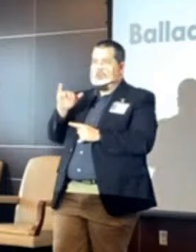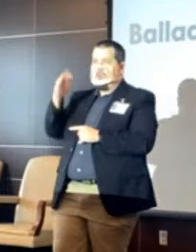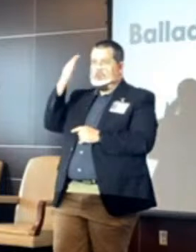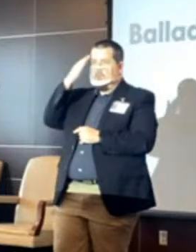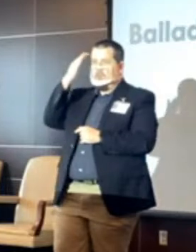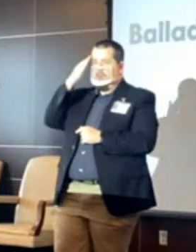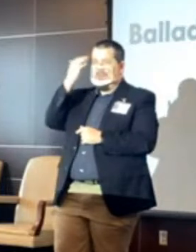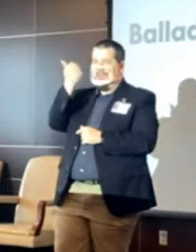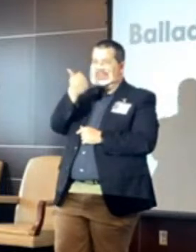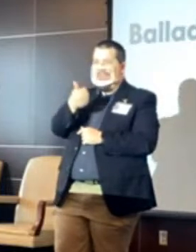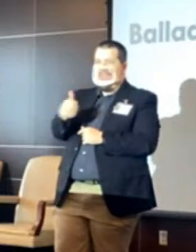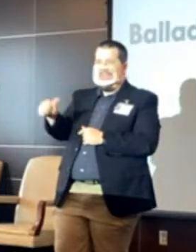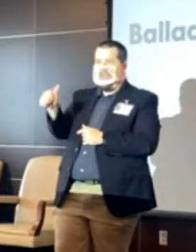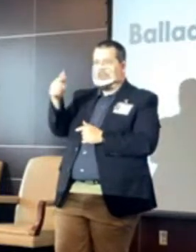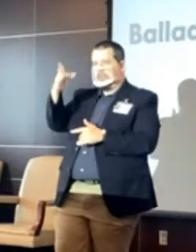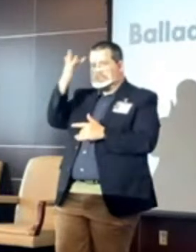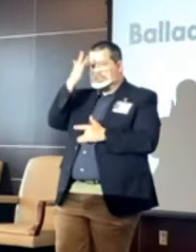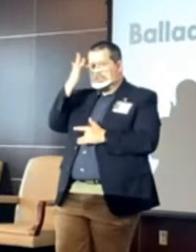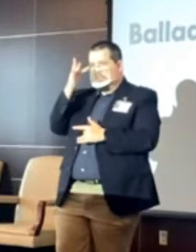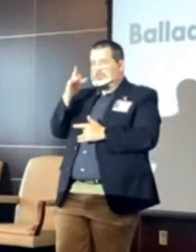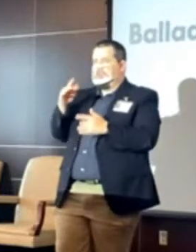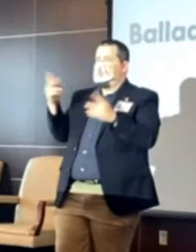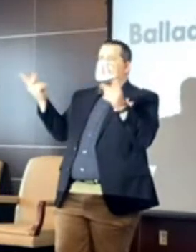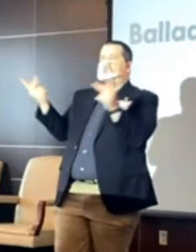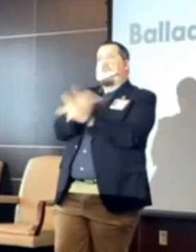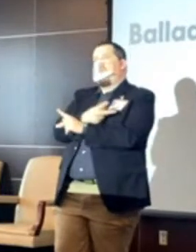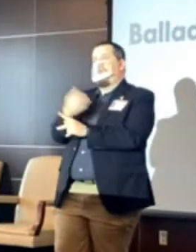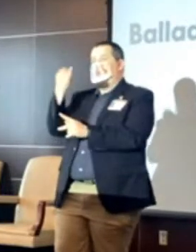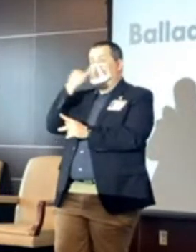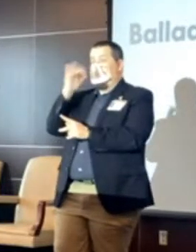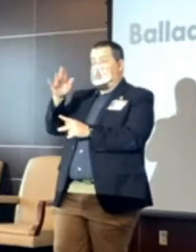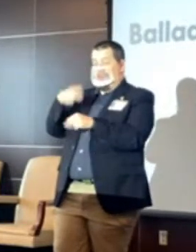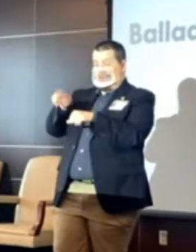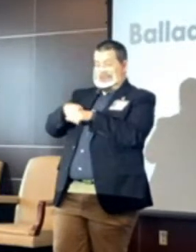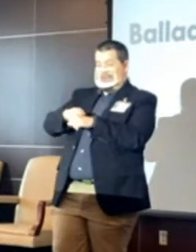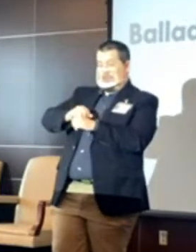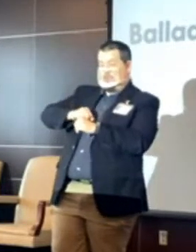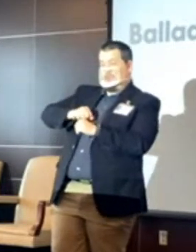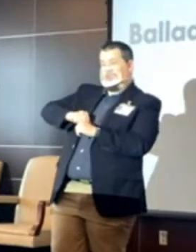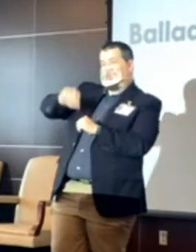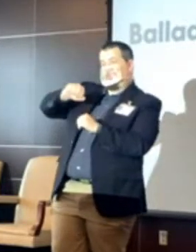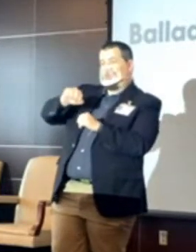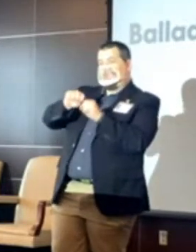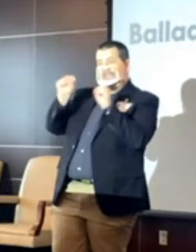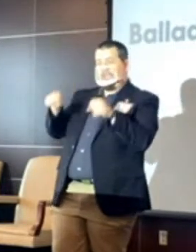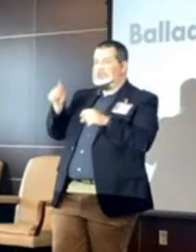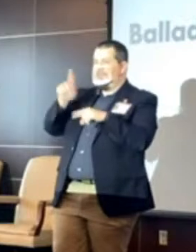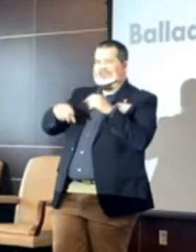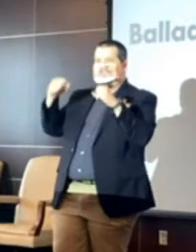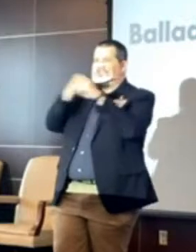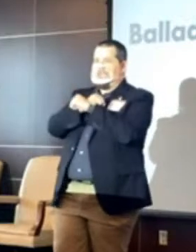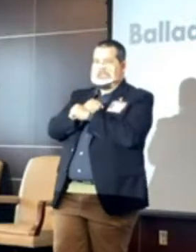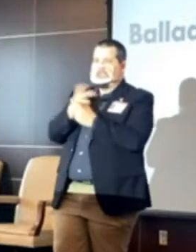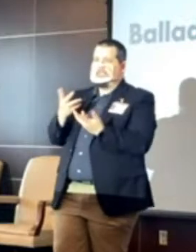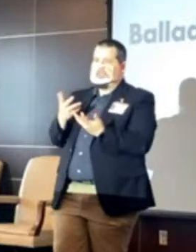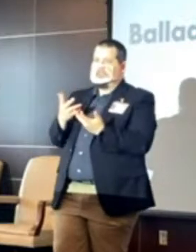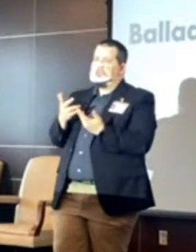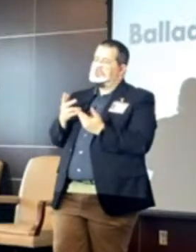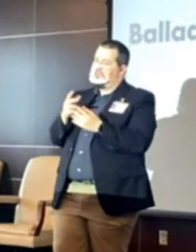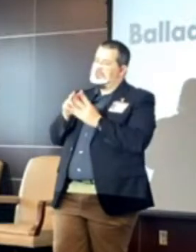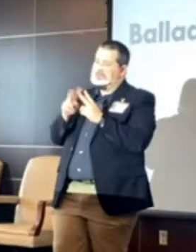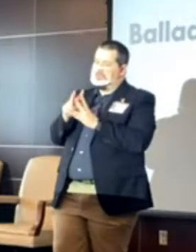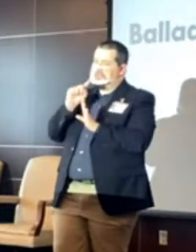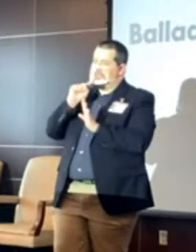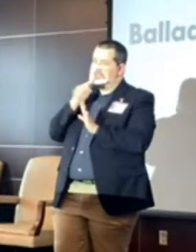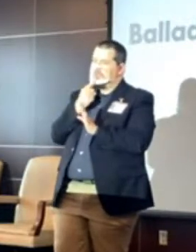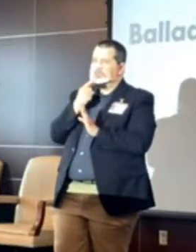know any of those illnesses are just amplified when your natural immune system is weakened and not able to fight it. And so we take very